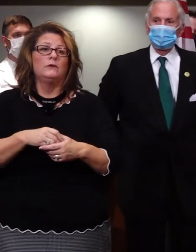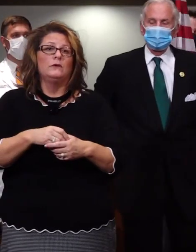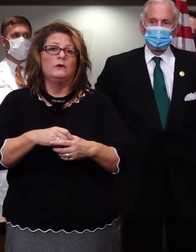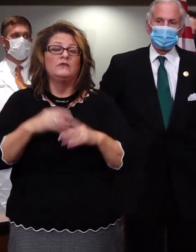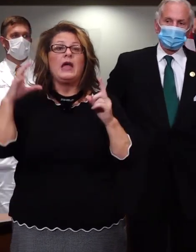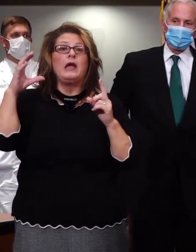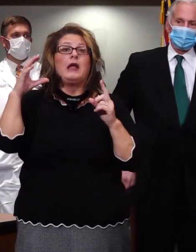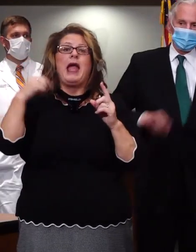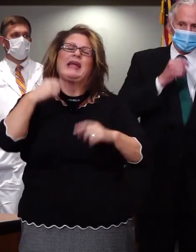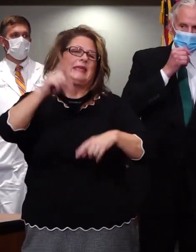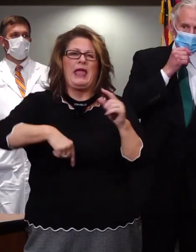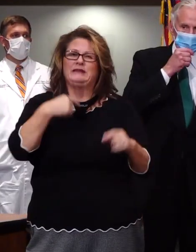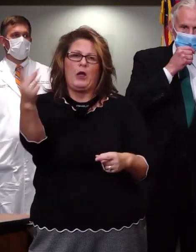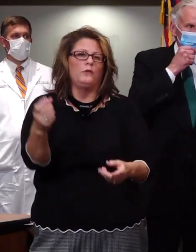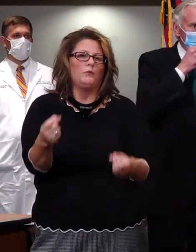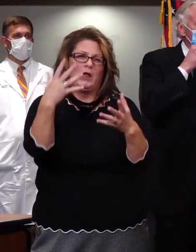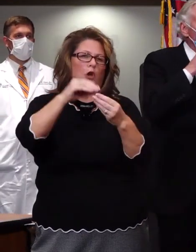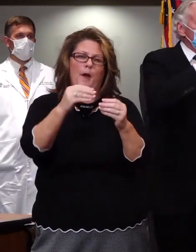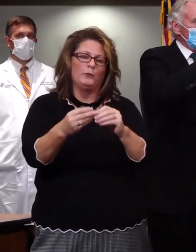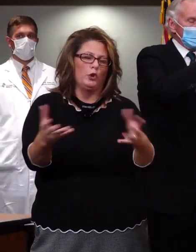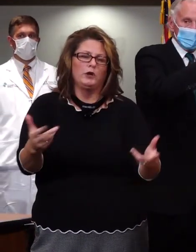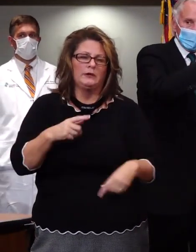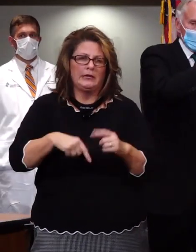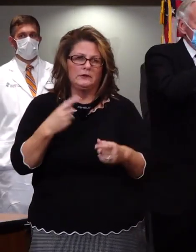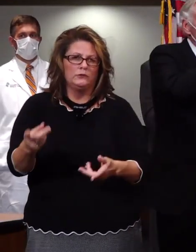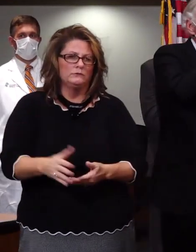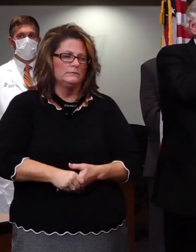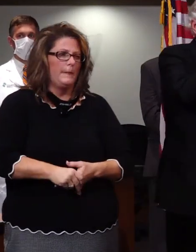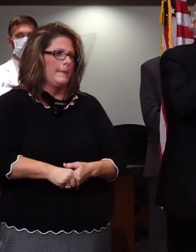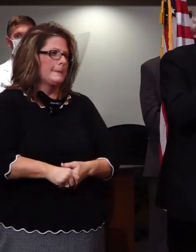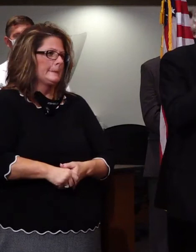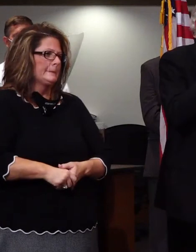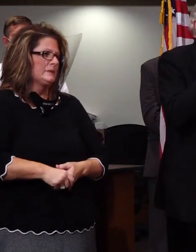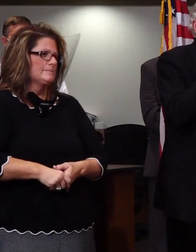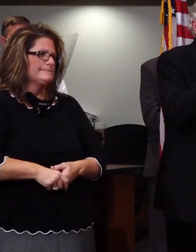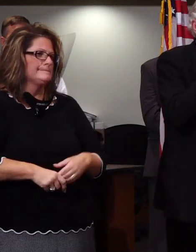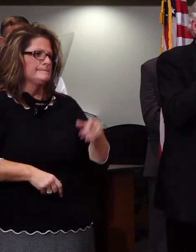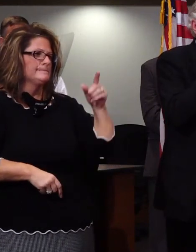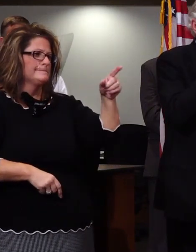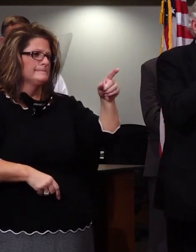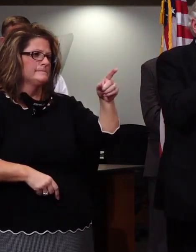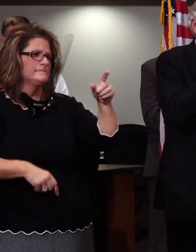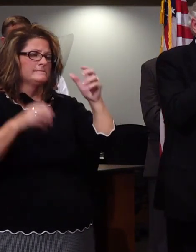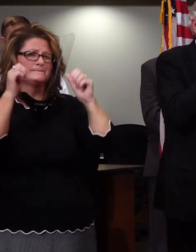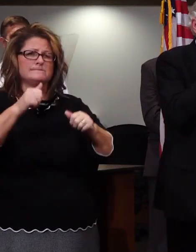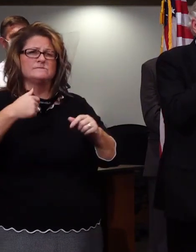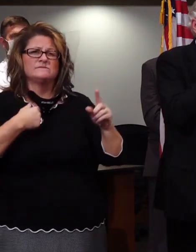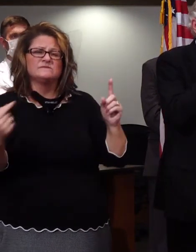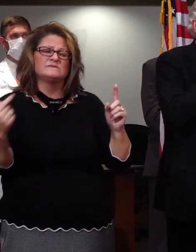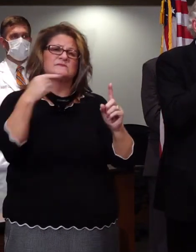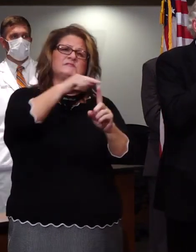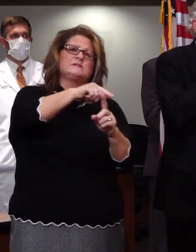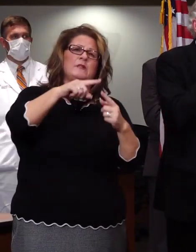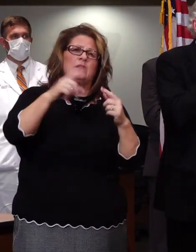are available. I can't quote them to you now. And Governor, for you. Ms. Adcox? If I could go actually back to the beginning of the news conference